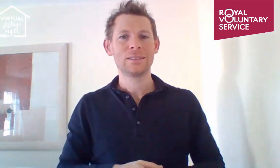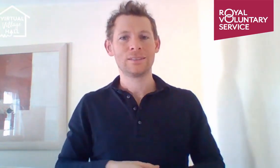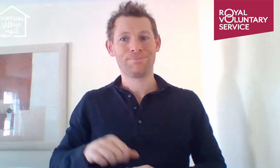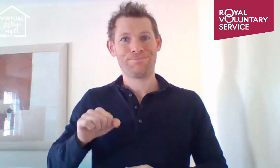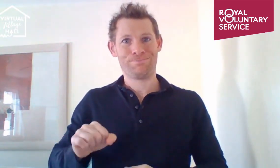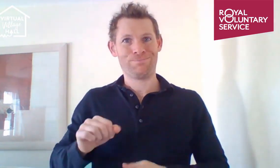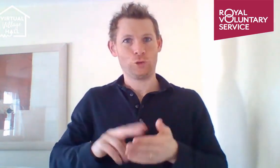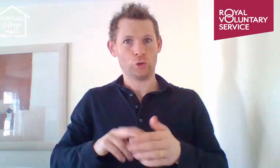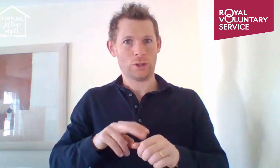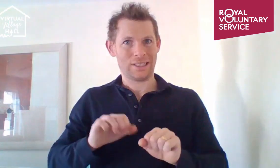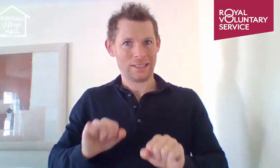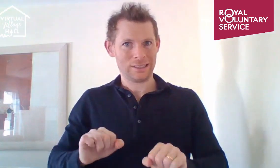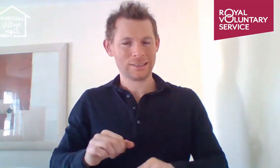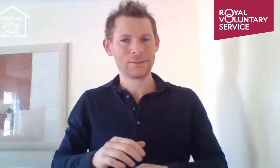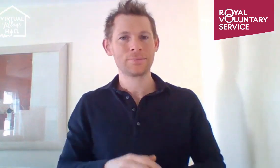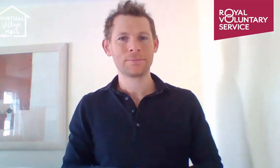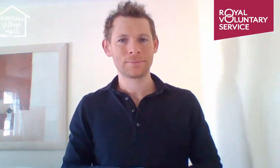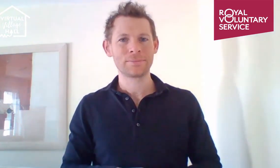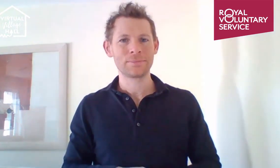And the third one, here in Northern Ireland,